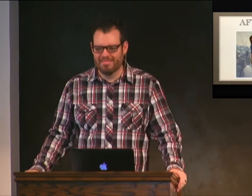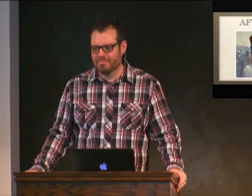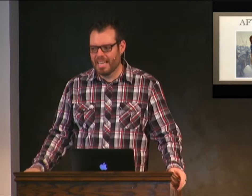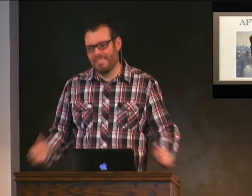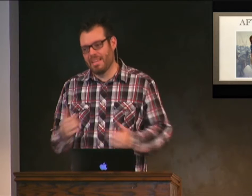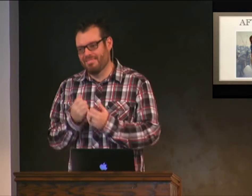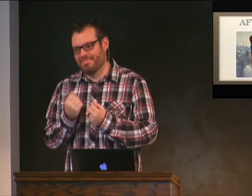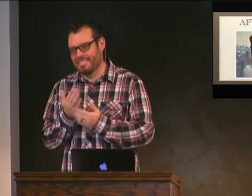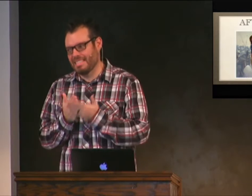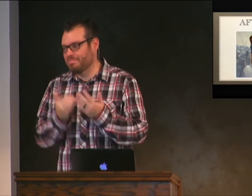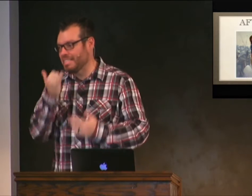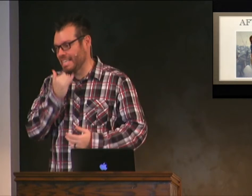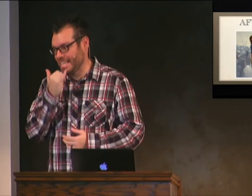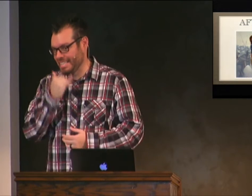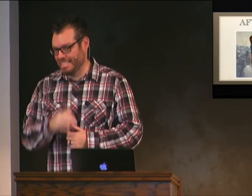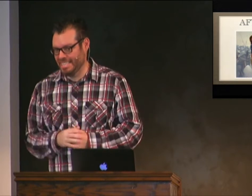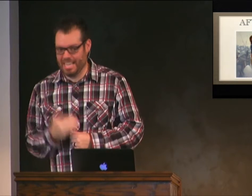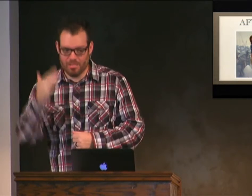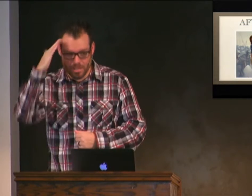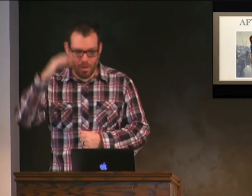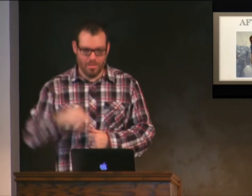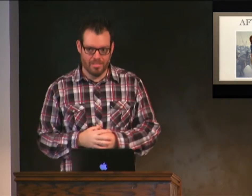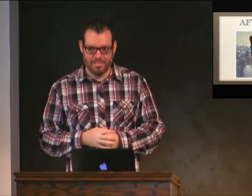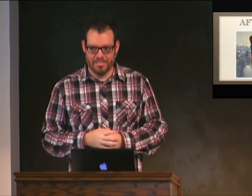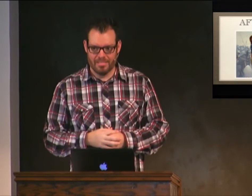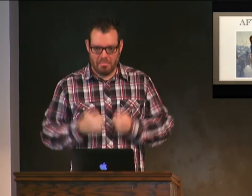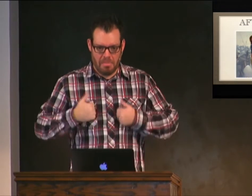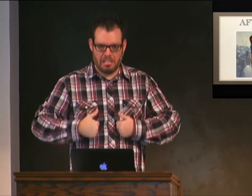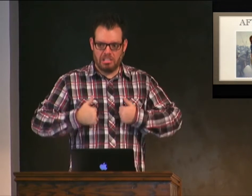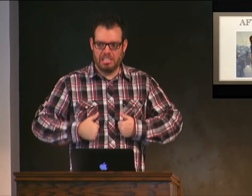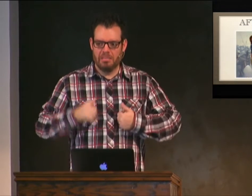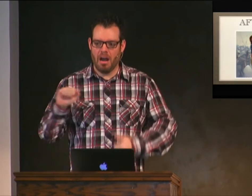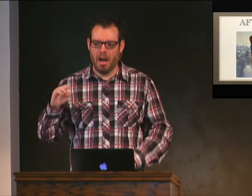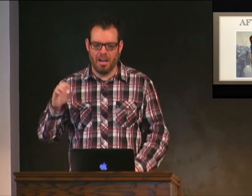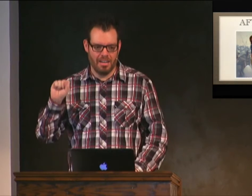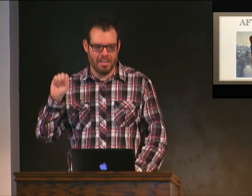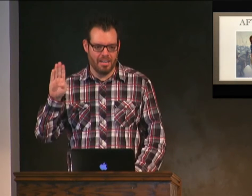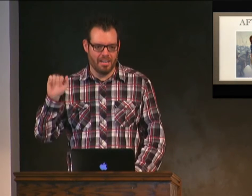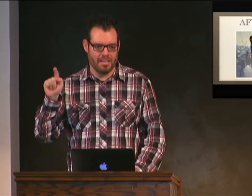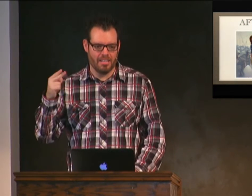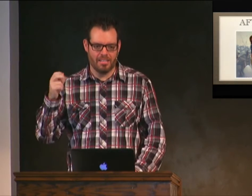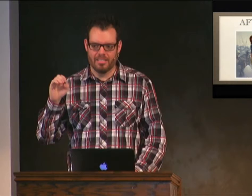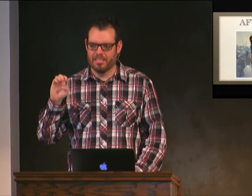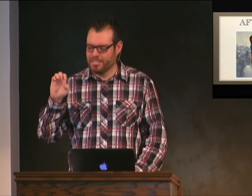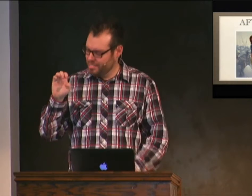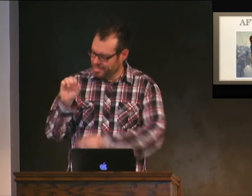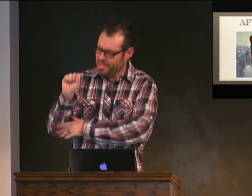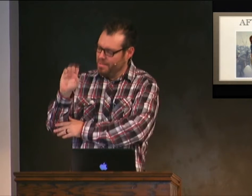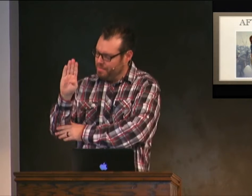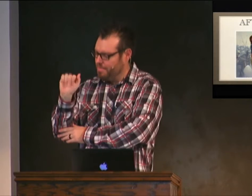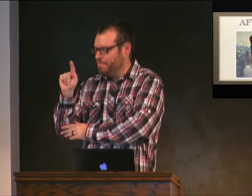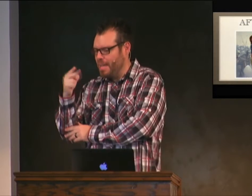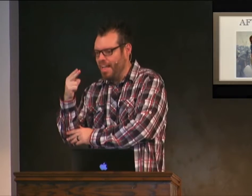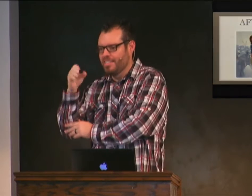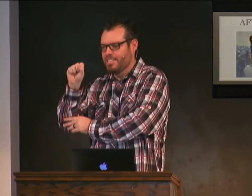things. And he made some mistakes, as we know. Bathsheba.